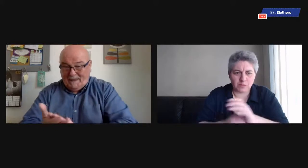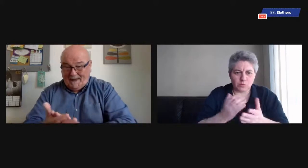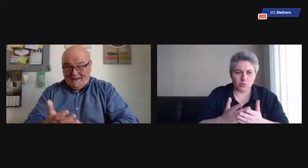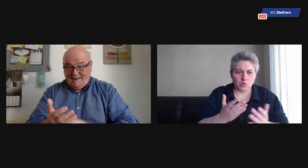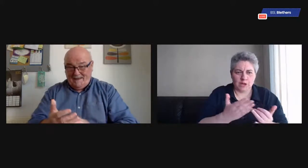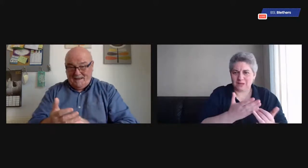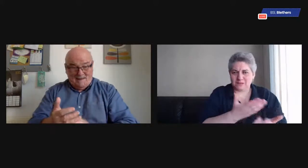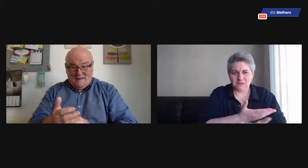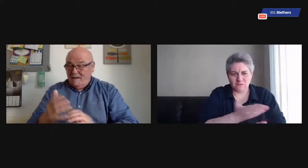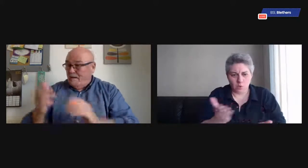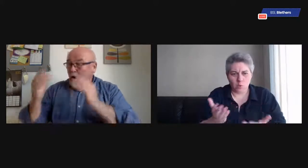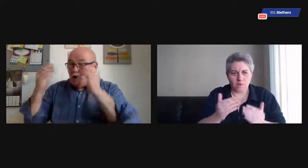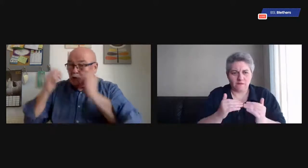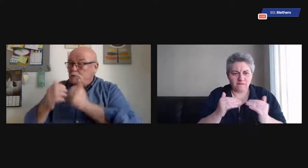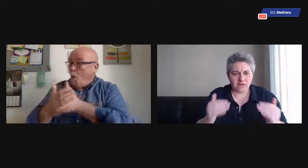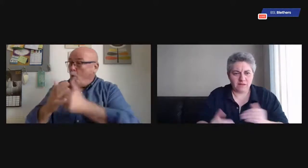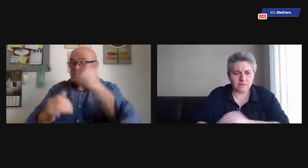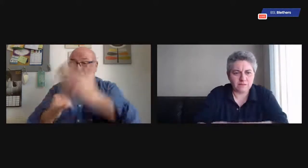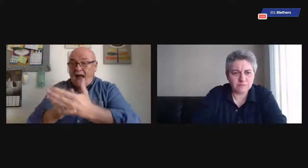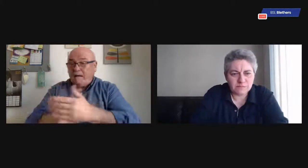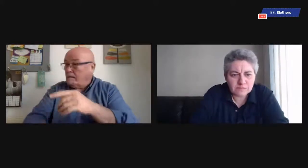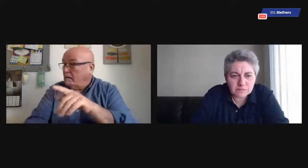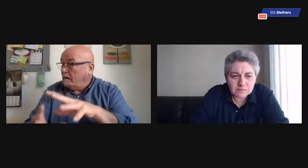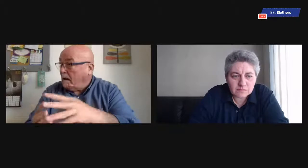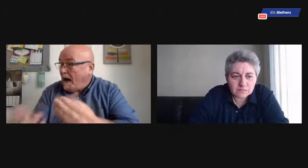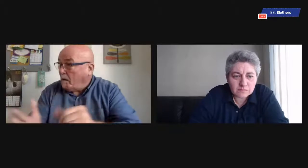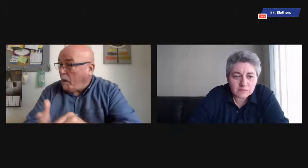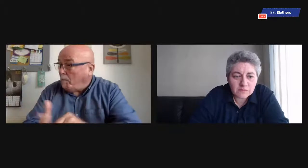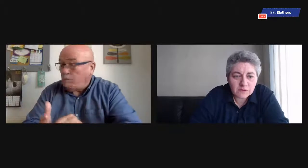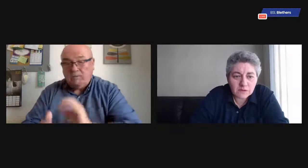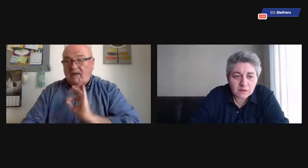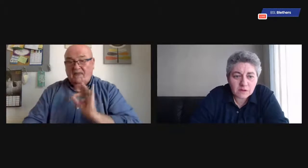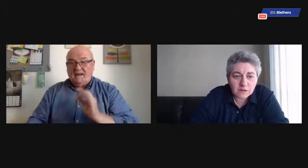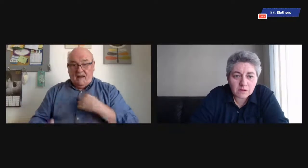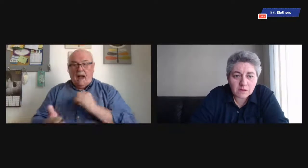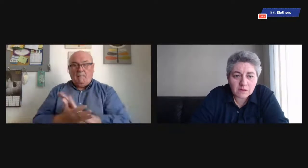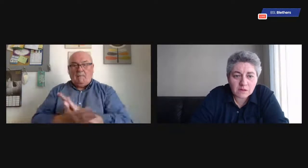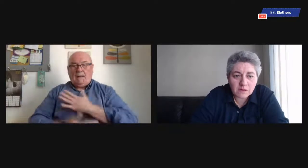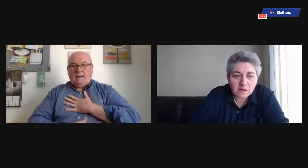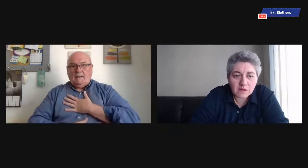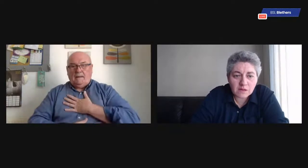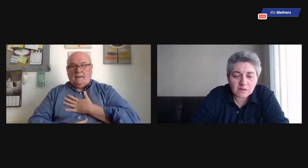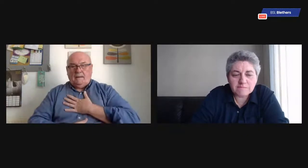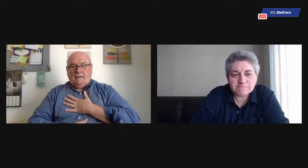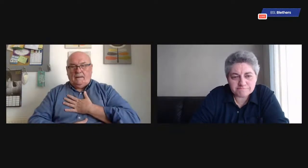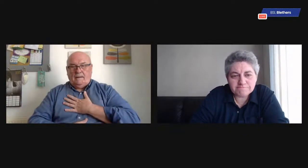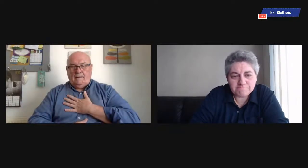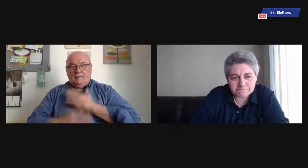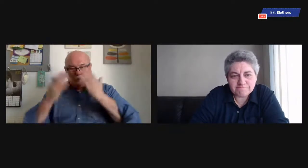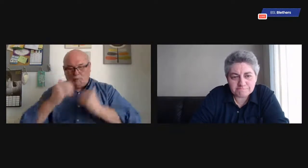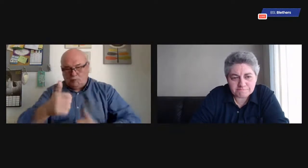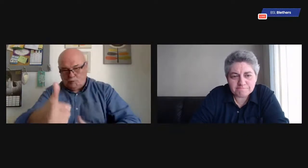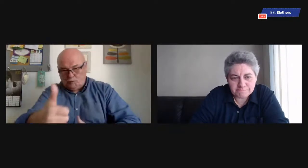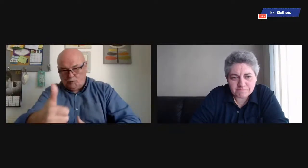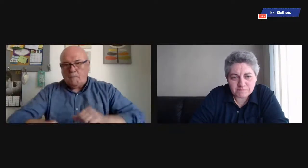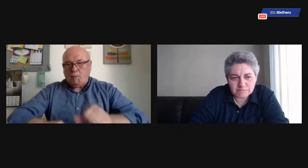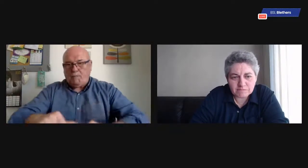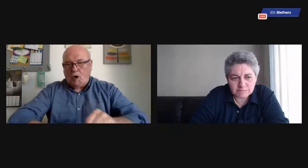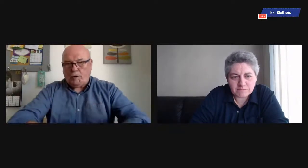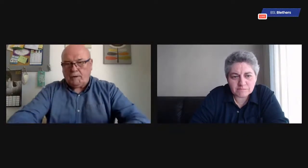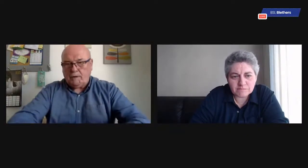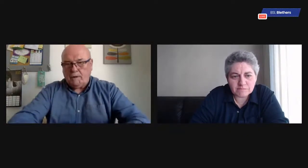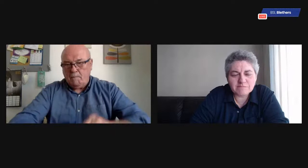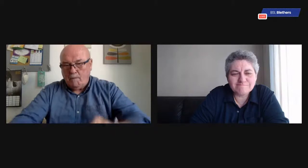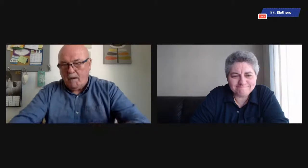that. So there will always be a deaf intermediary right from the beginning, just to make sure that before we get